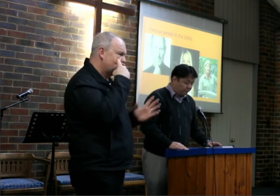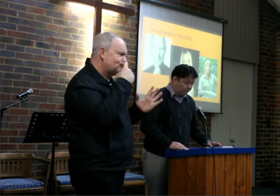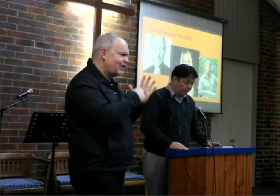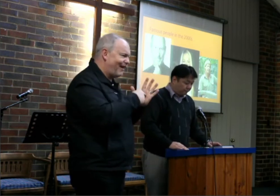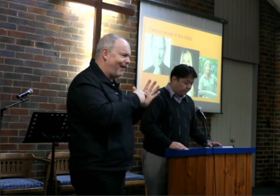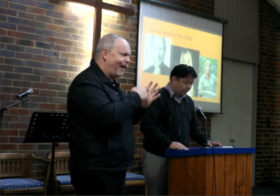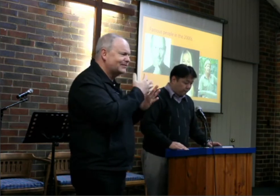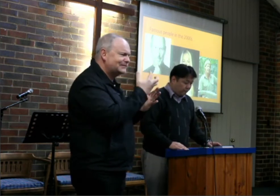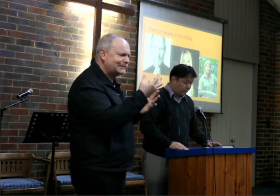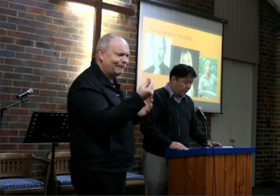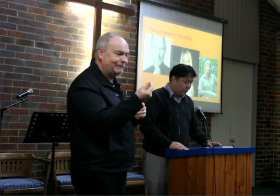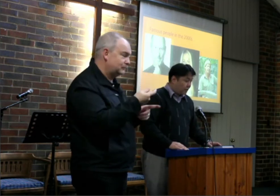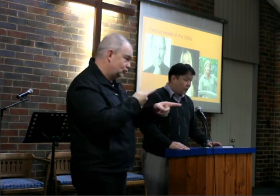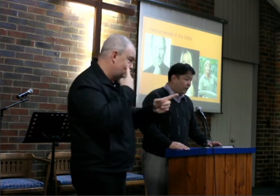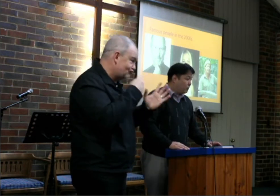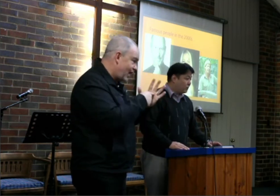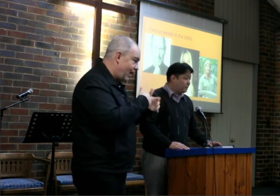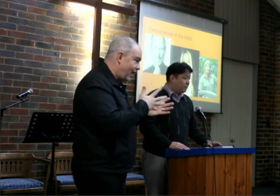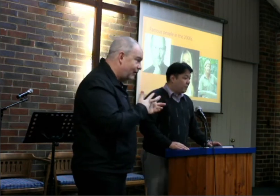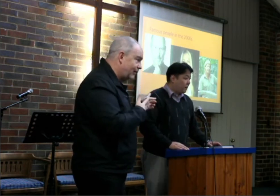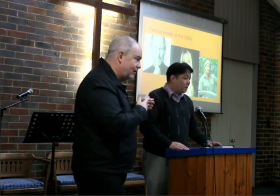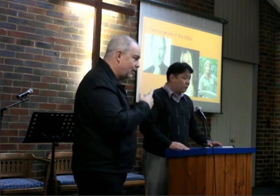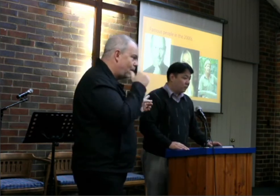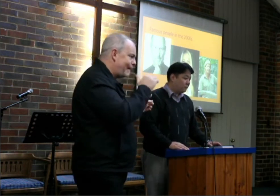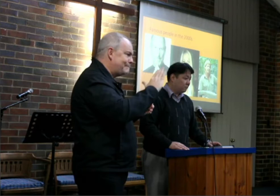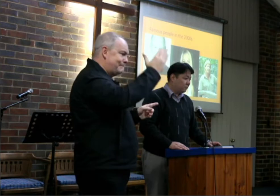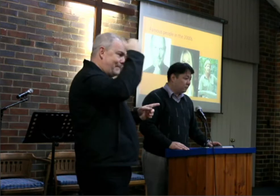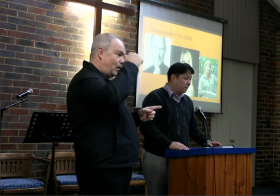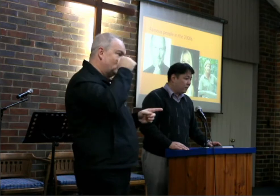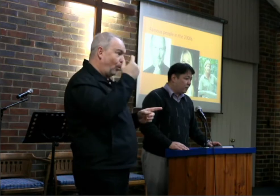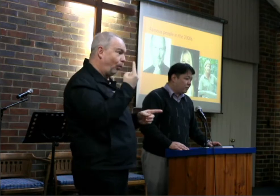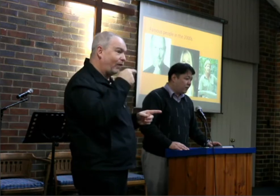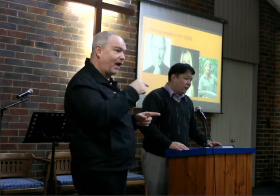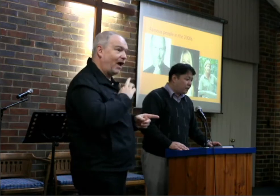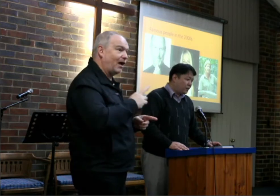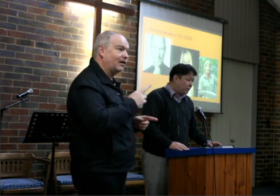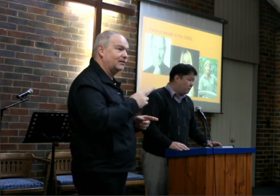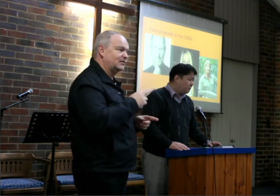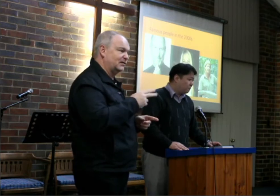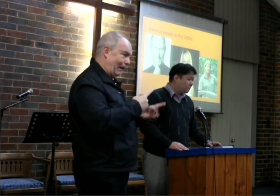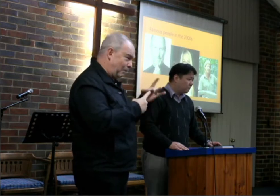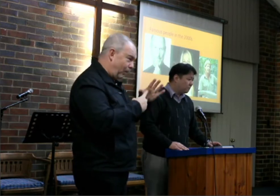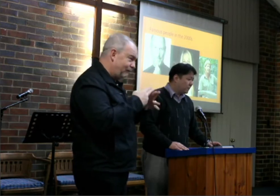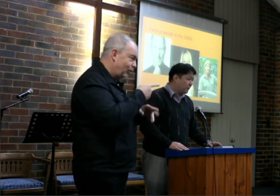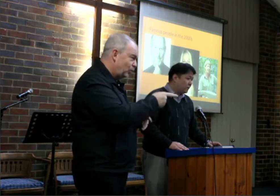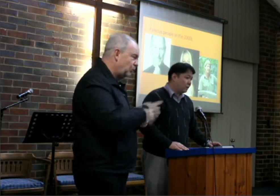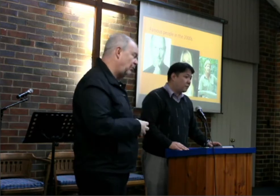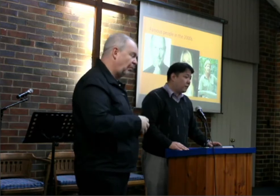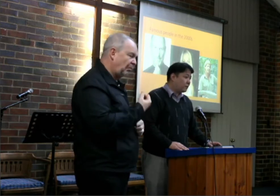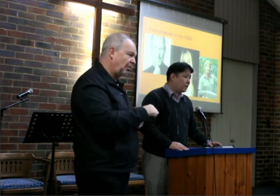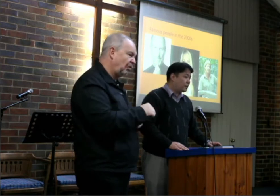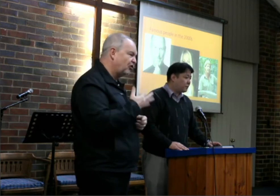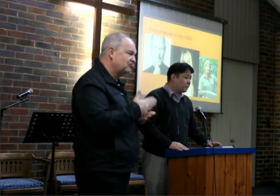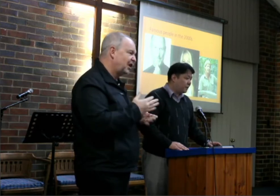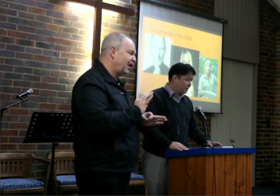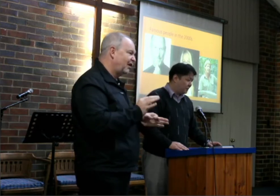of them? Can you tell who these people in the past were? Do they matter to you at all? Does it matter to